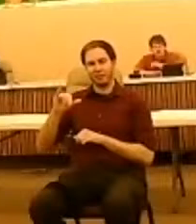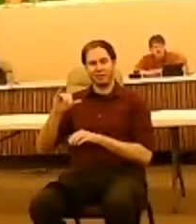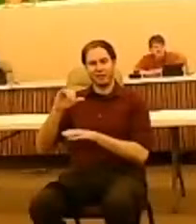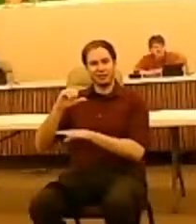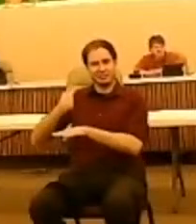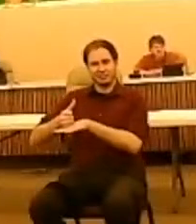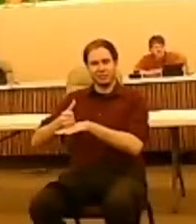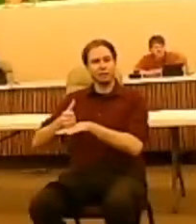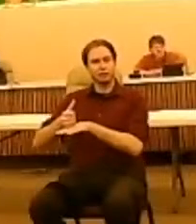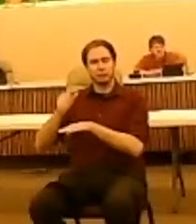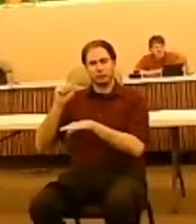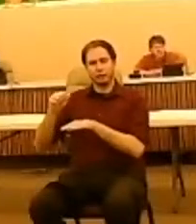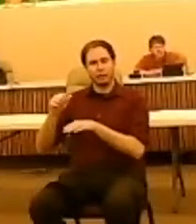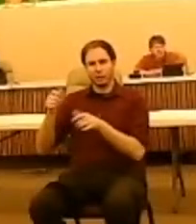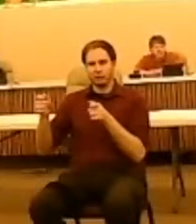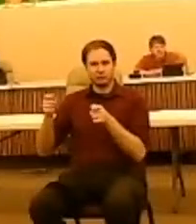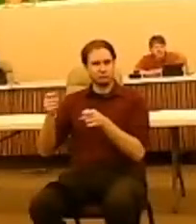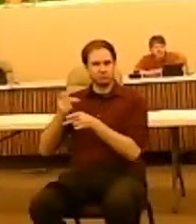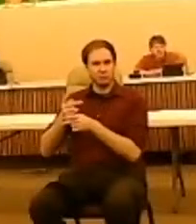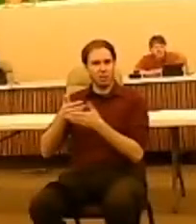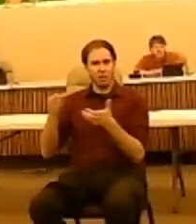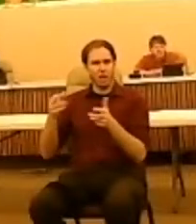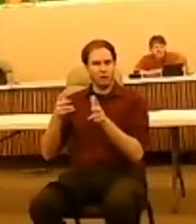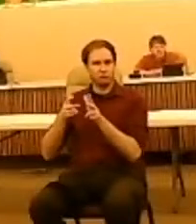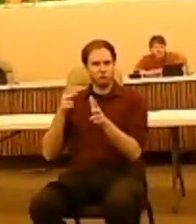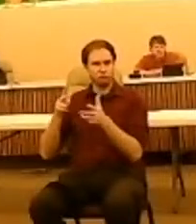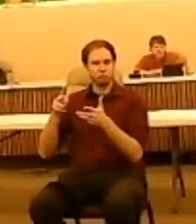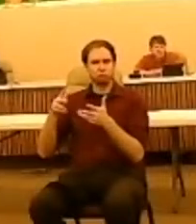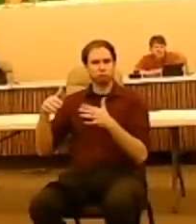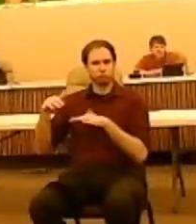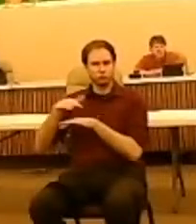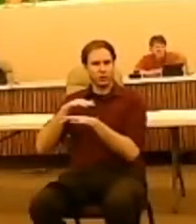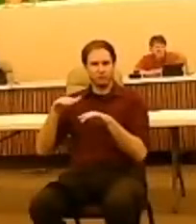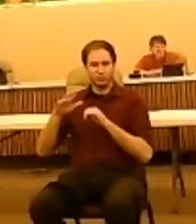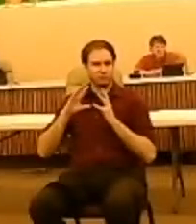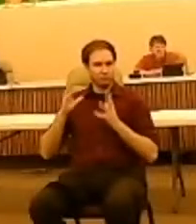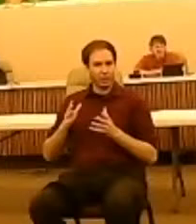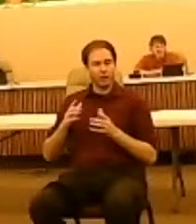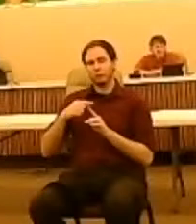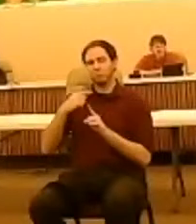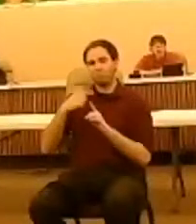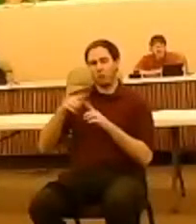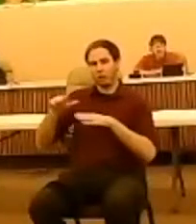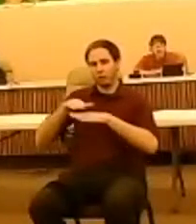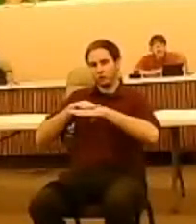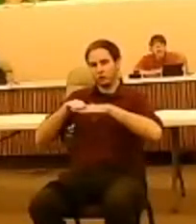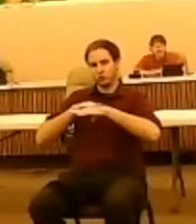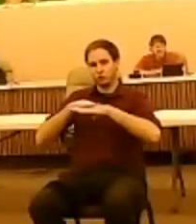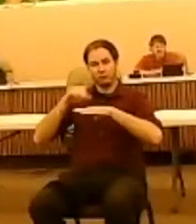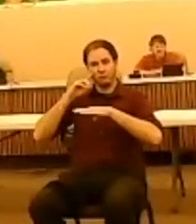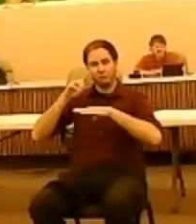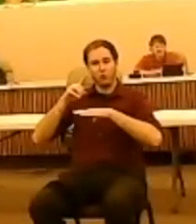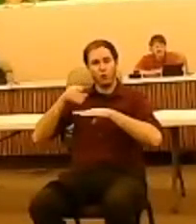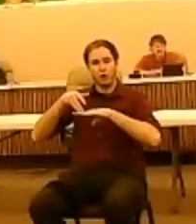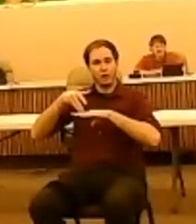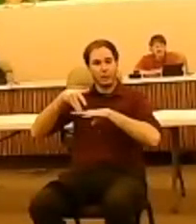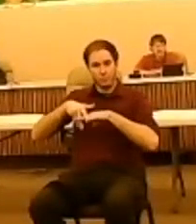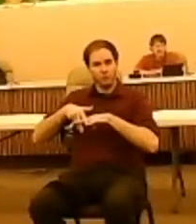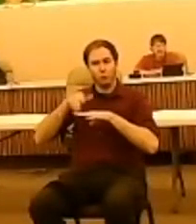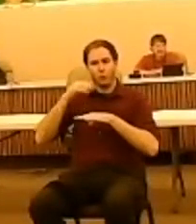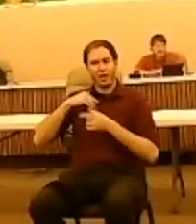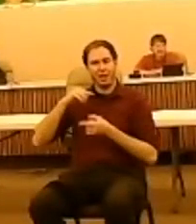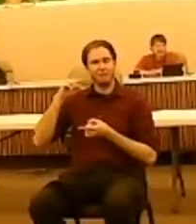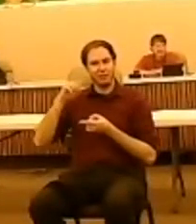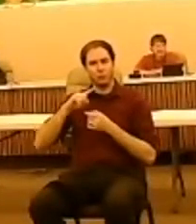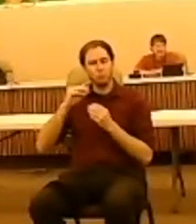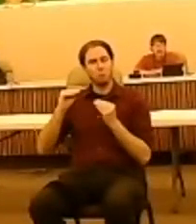much traffic. So, and the other thing, from a impervious surface, there's actually going to be less impervious surface when the